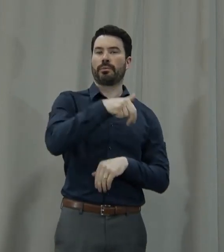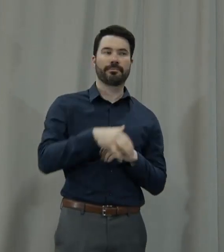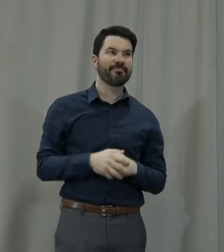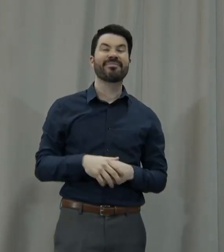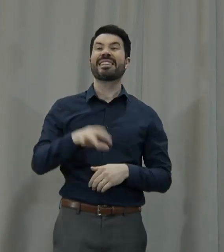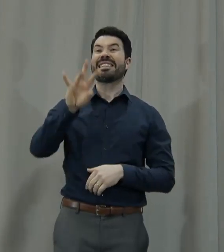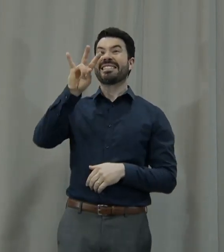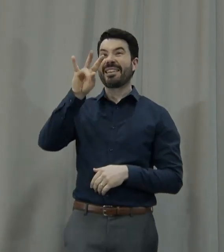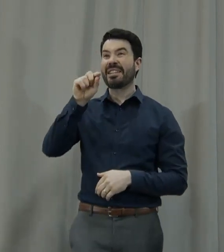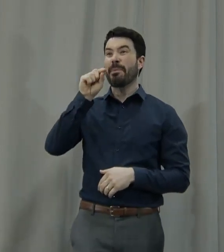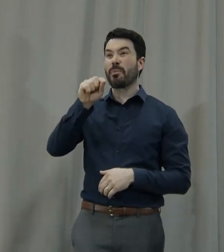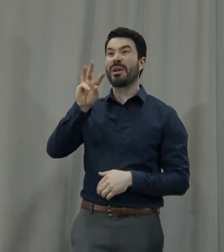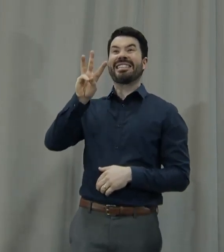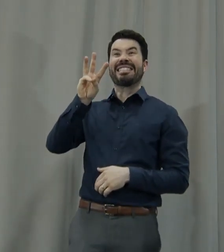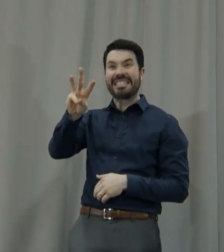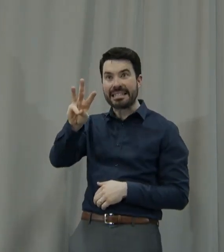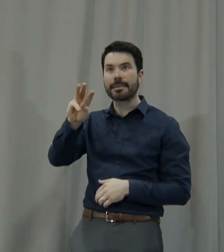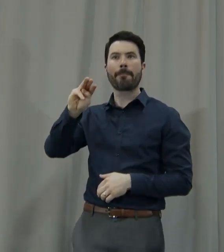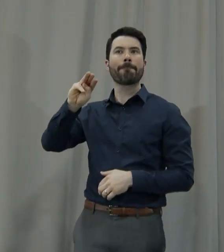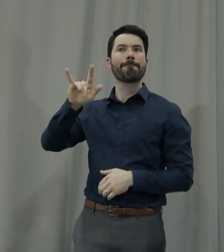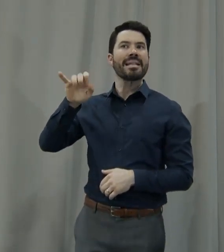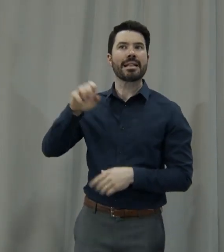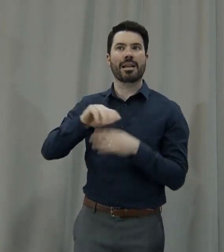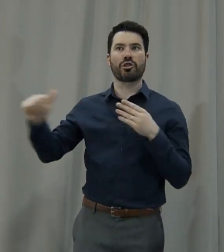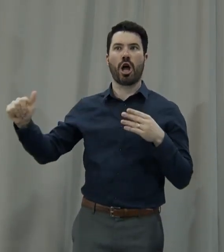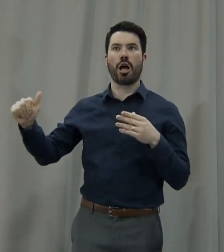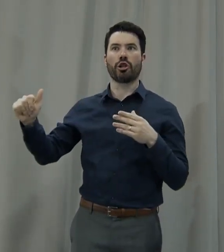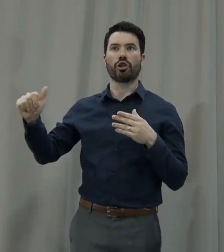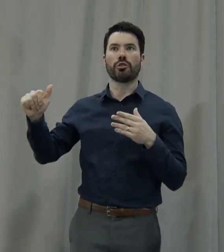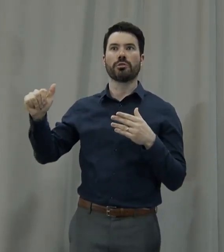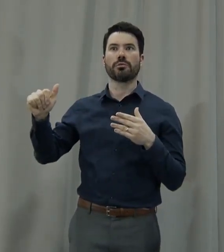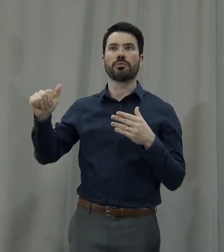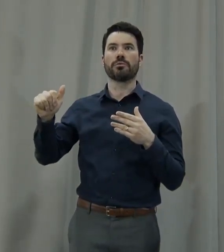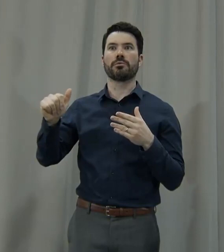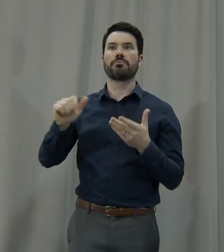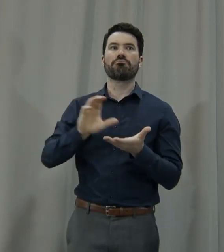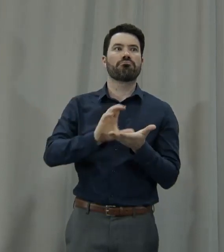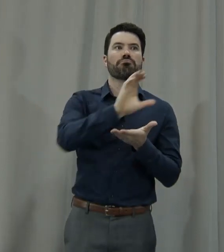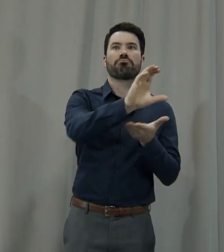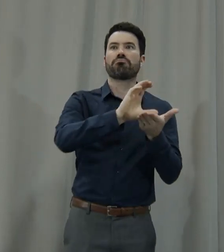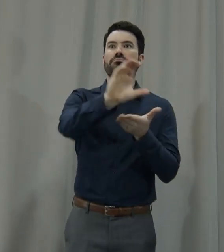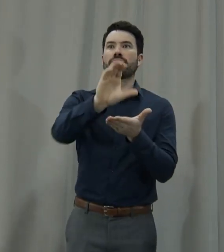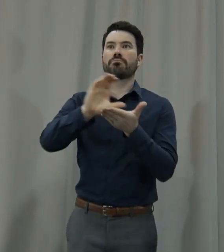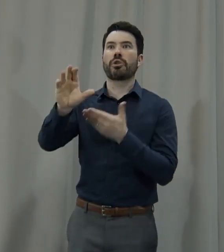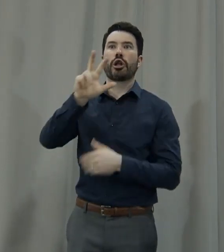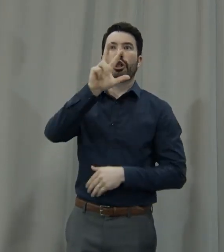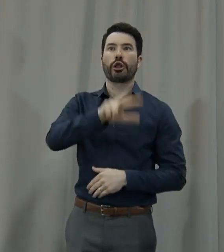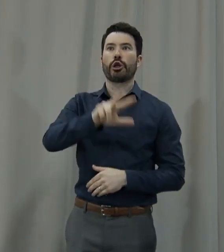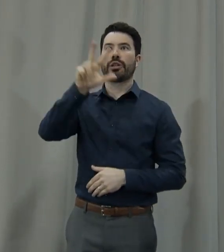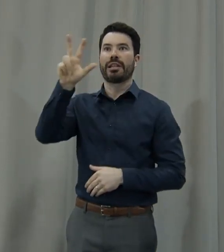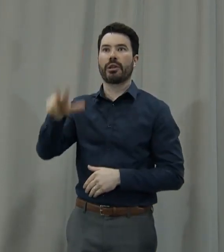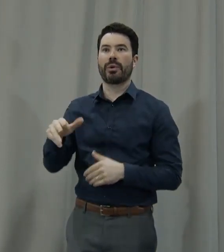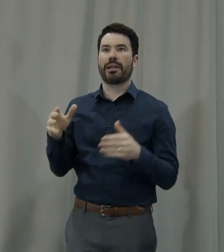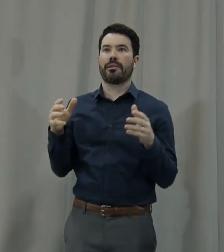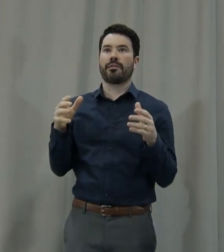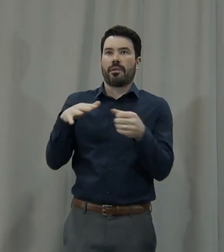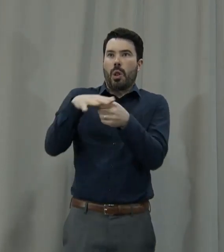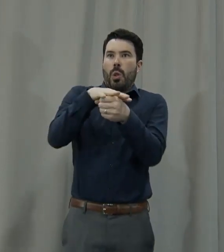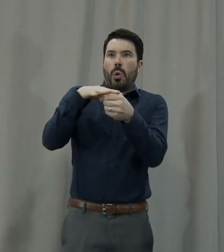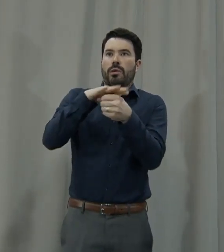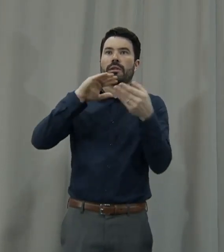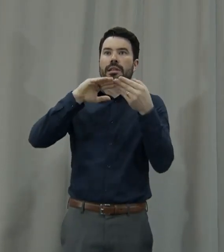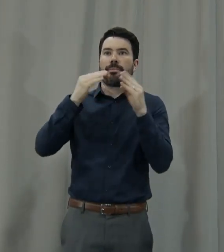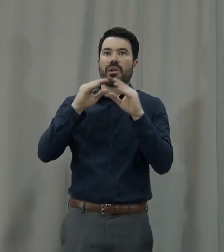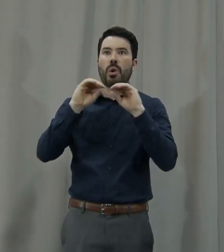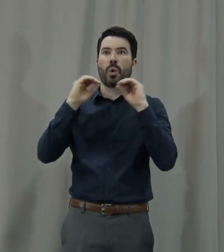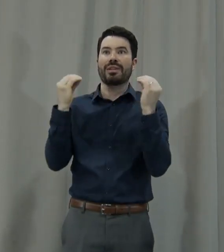$17.6 million to 33 local community organizations such that they